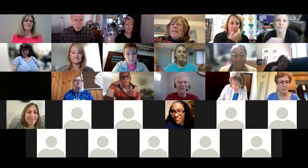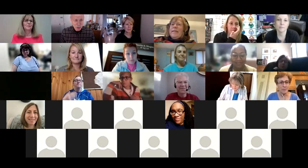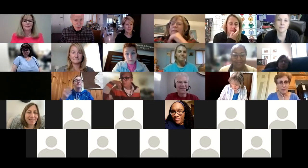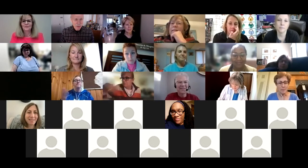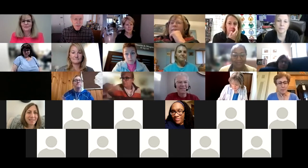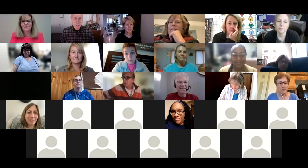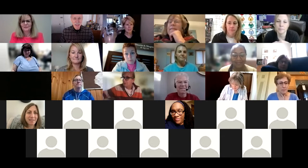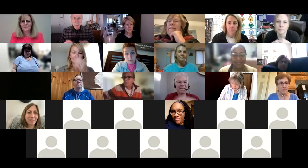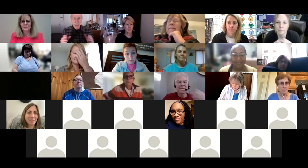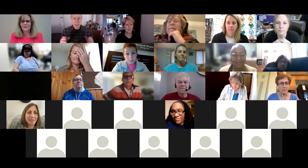Patricia, explain